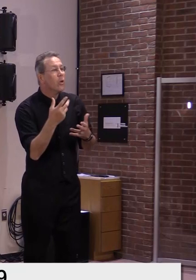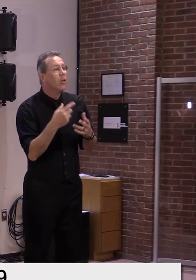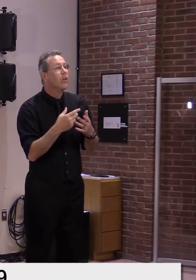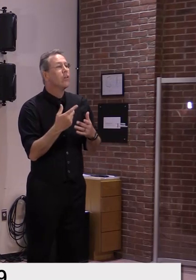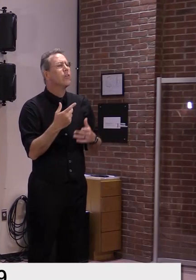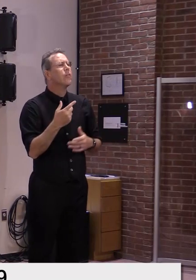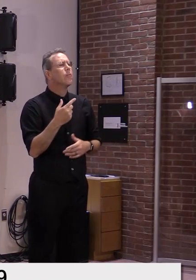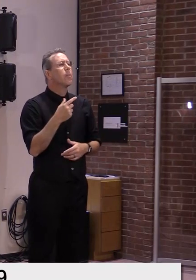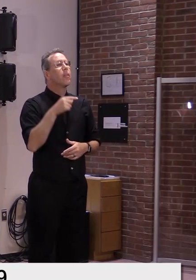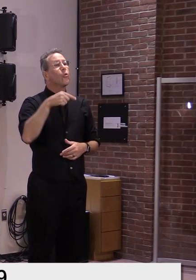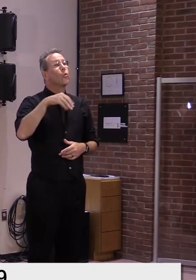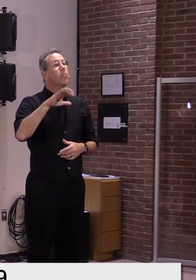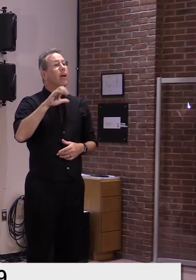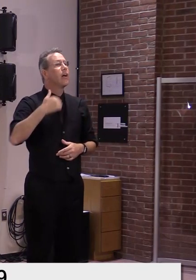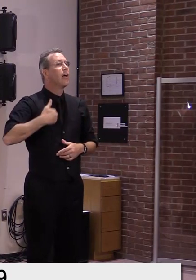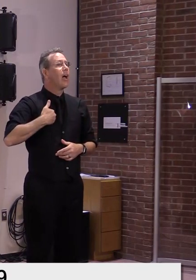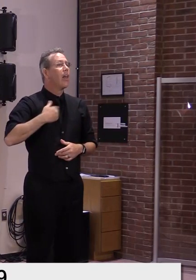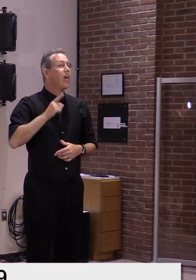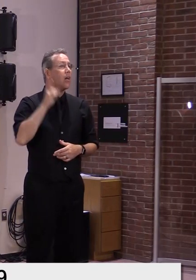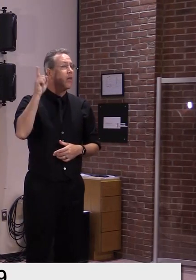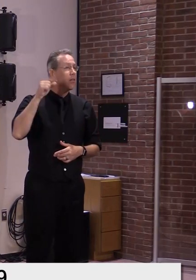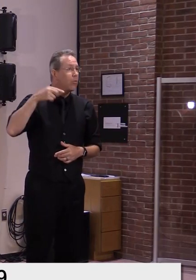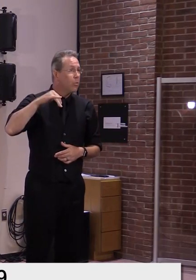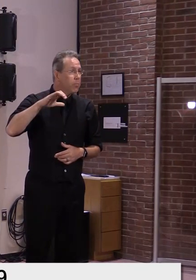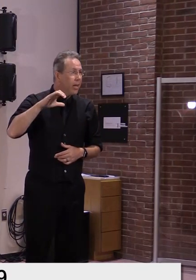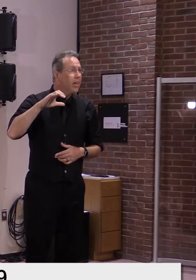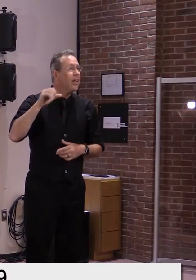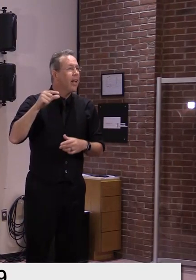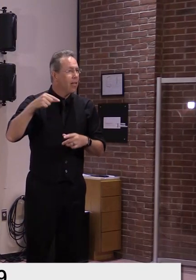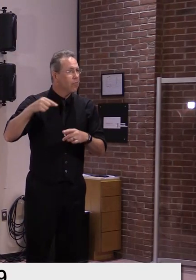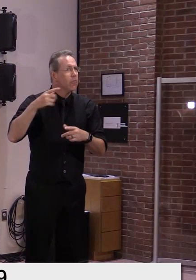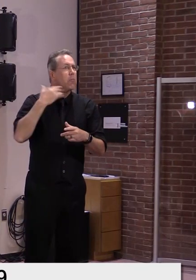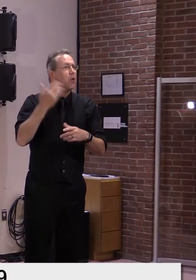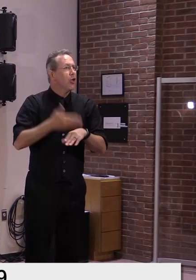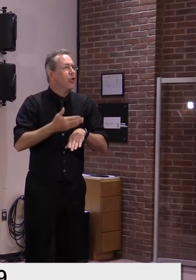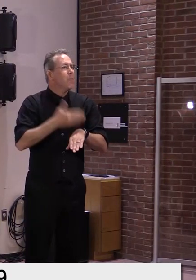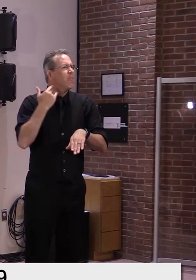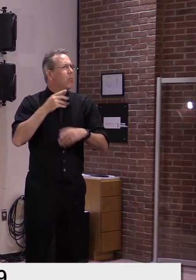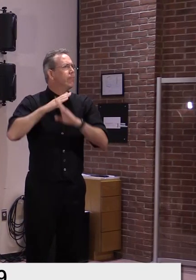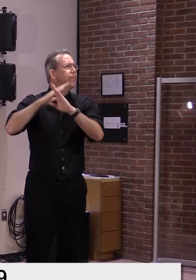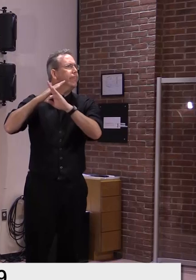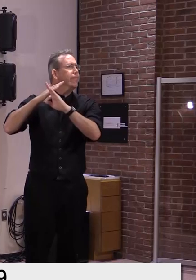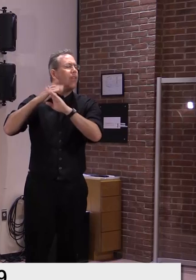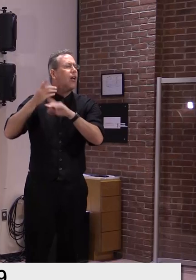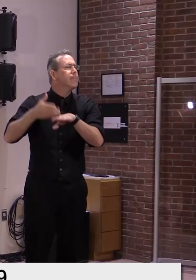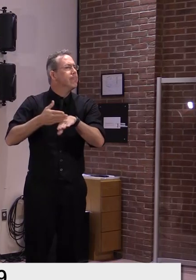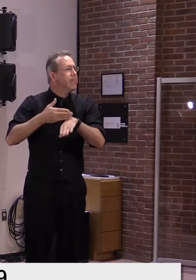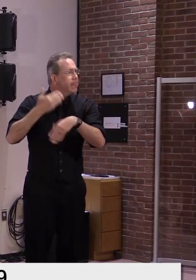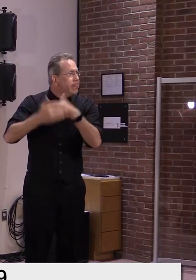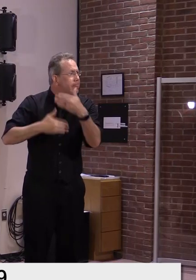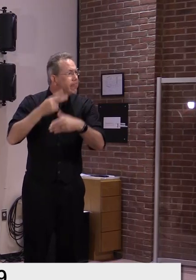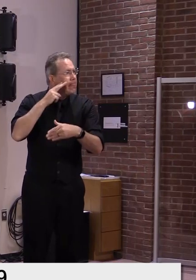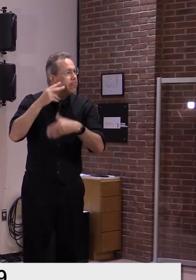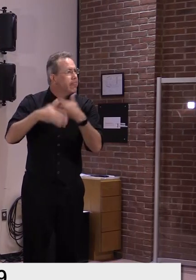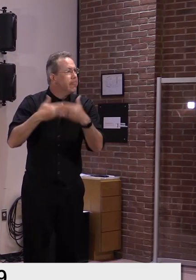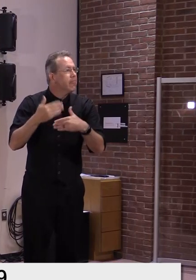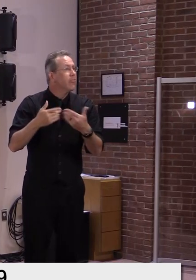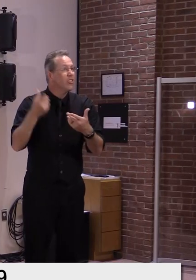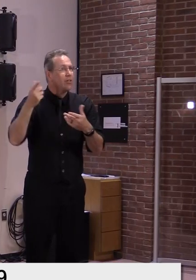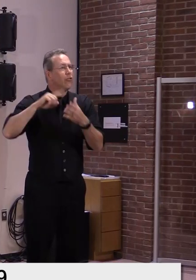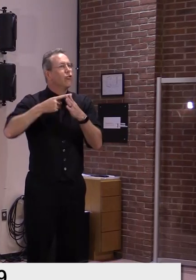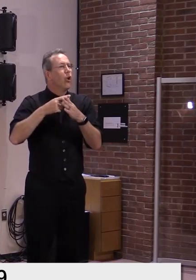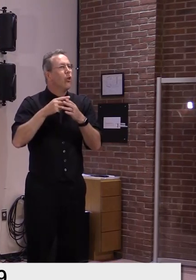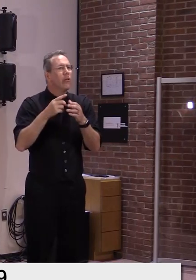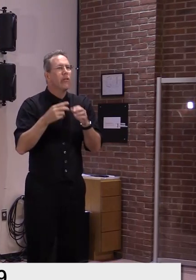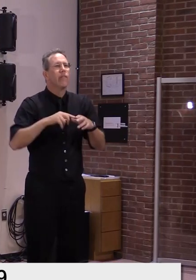their vaccination rates as of late, with over 55% of its population having started vaccination as